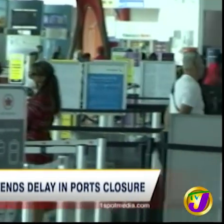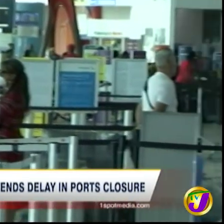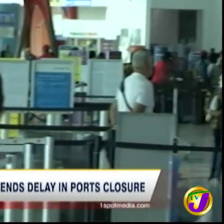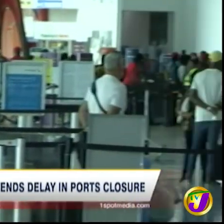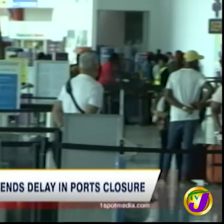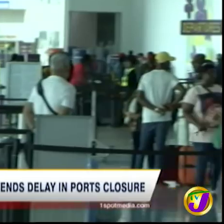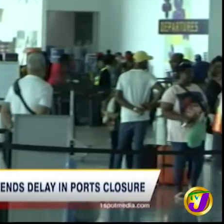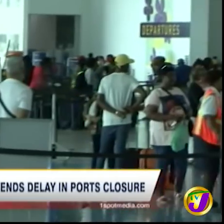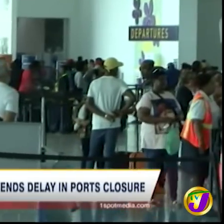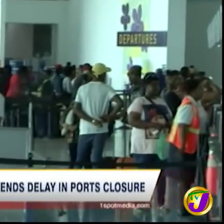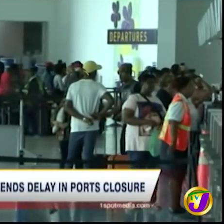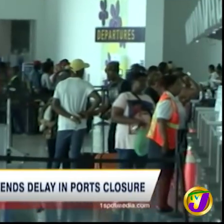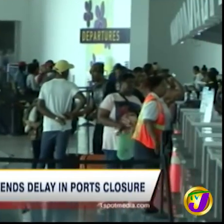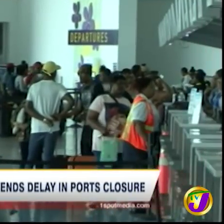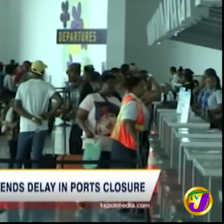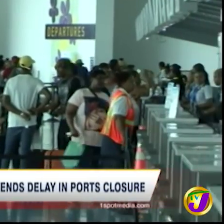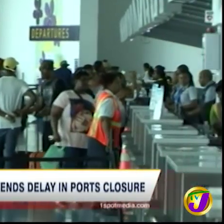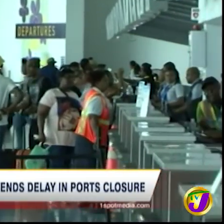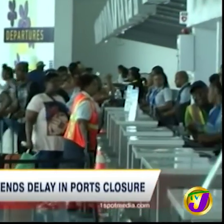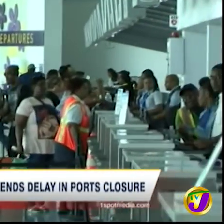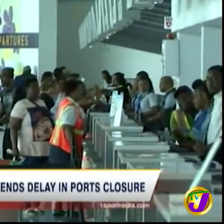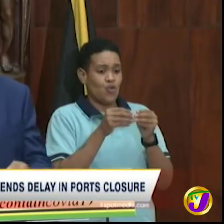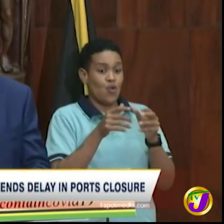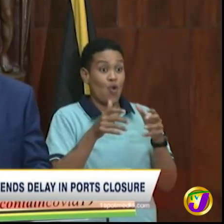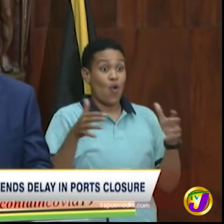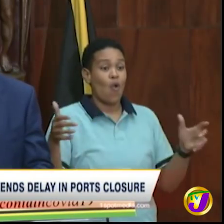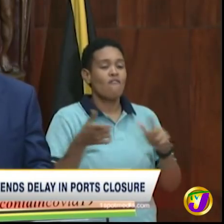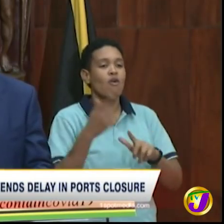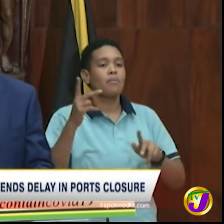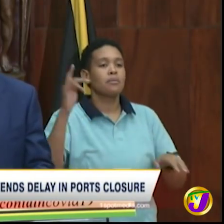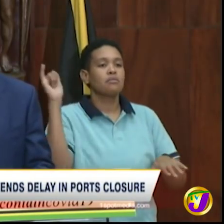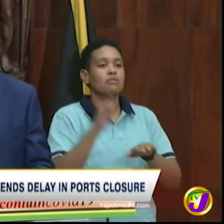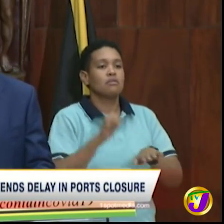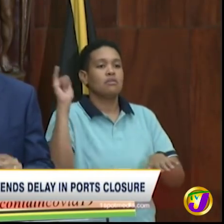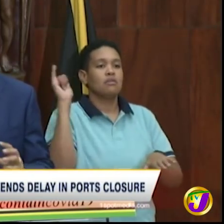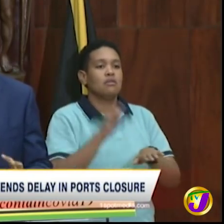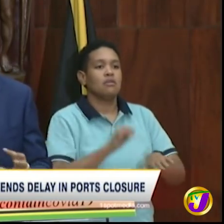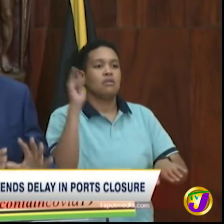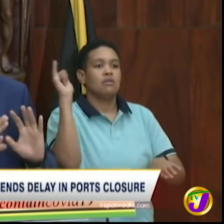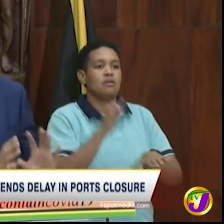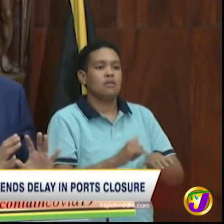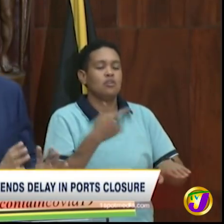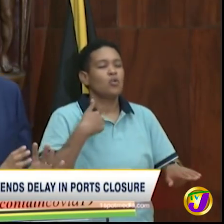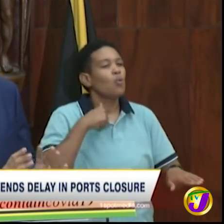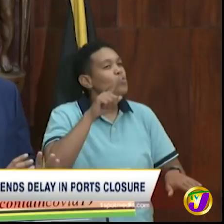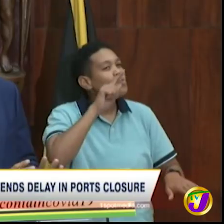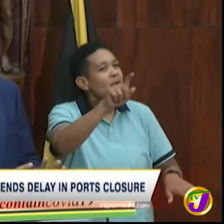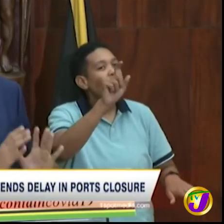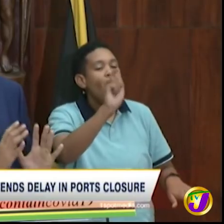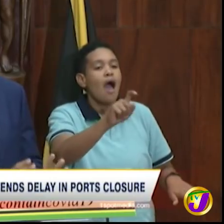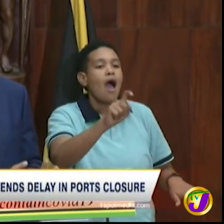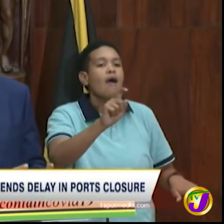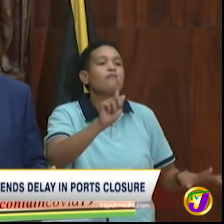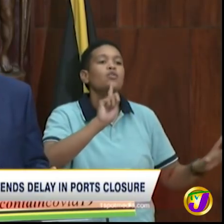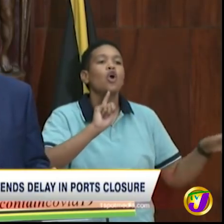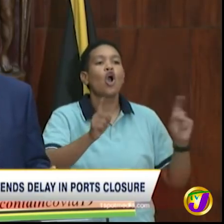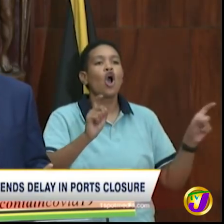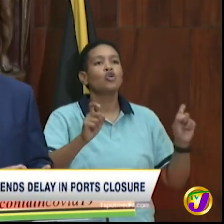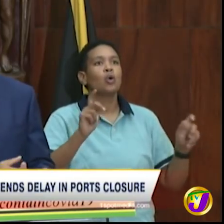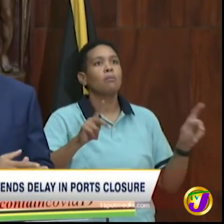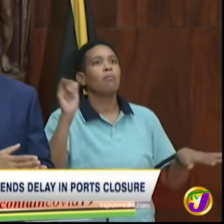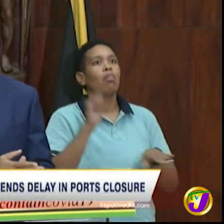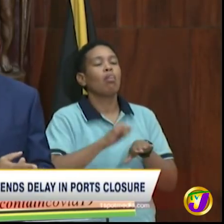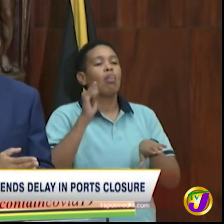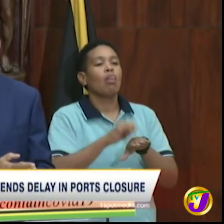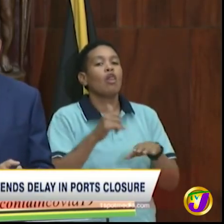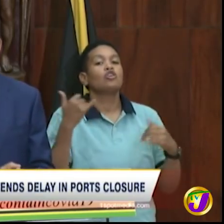grow, they are going to grow from imported cases. And so therefore, we really have to now control that,